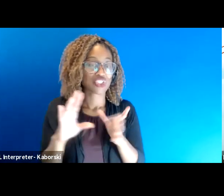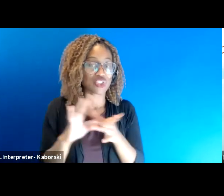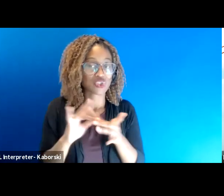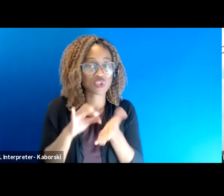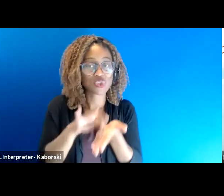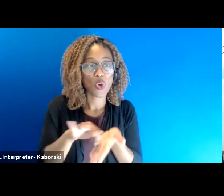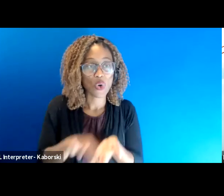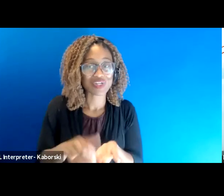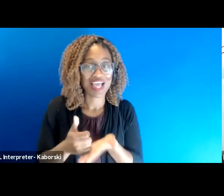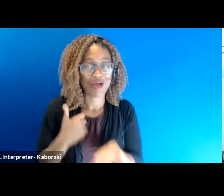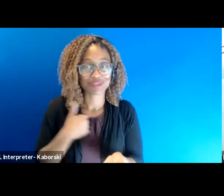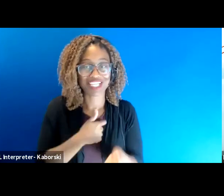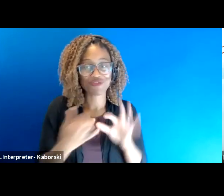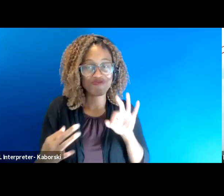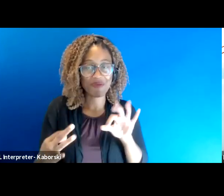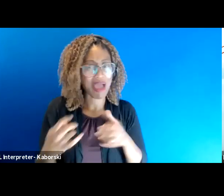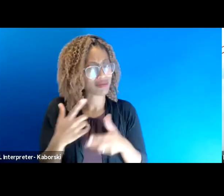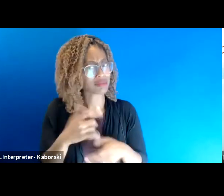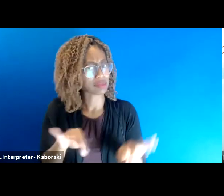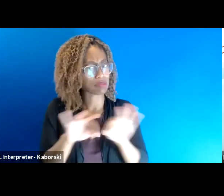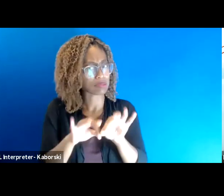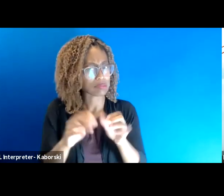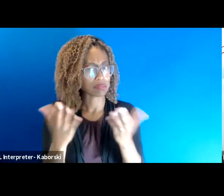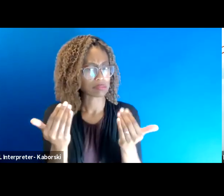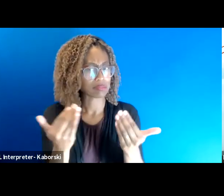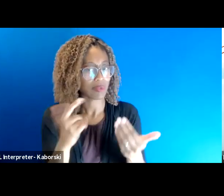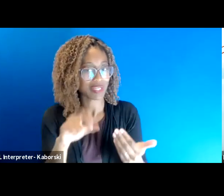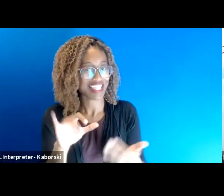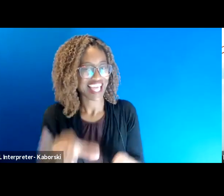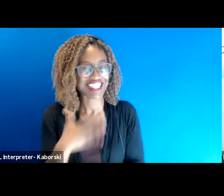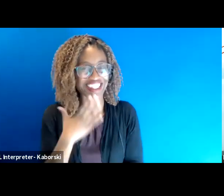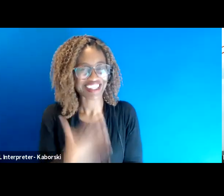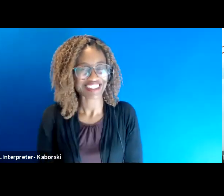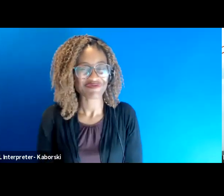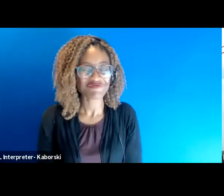us all out. Thank you. Go ahead, Ken.